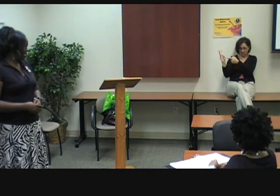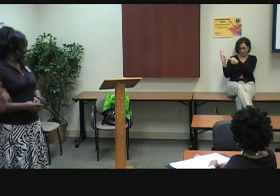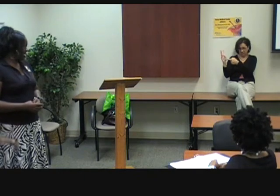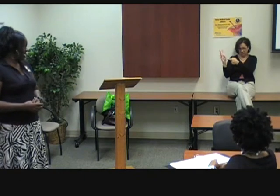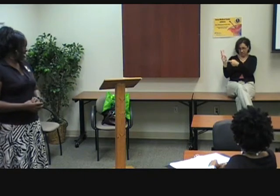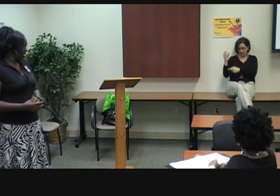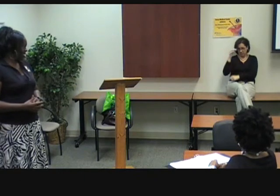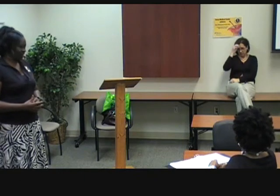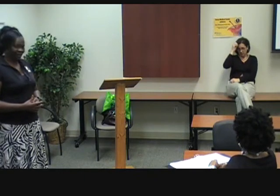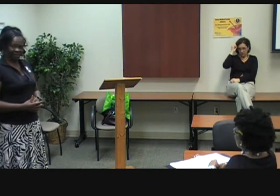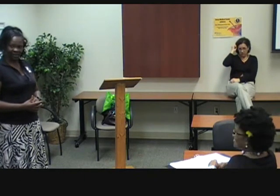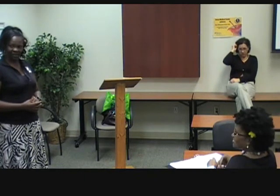Oh. White?